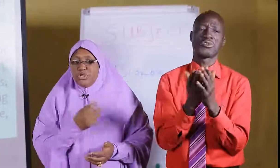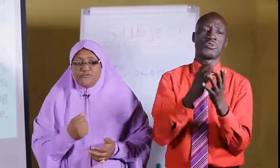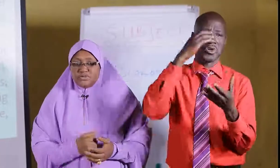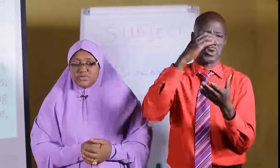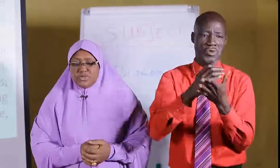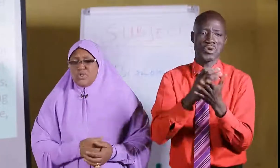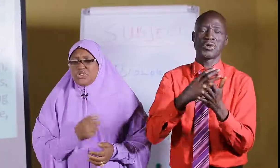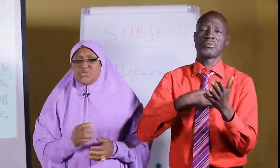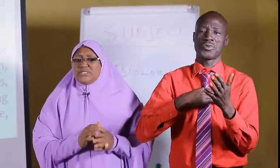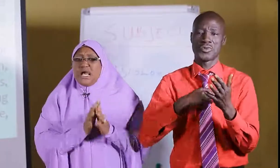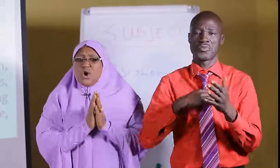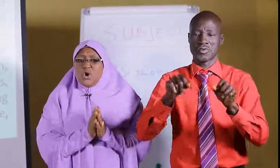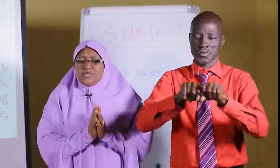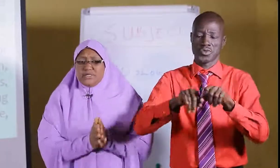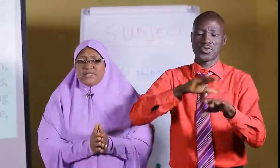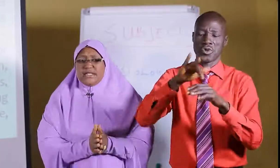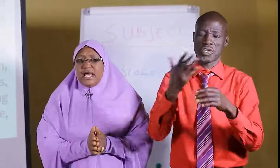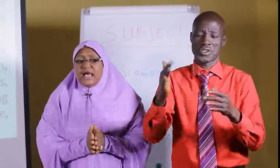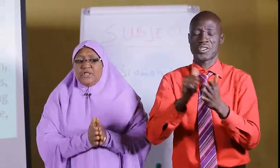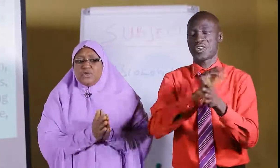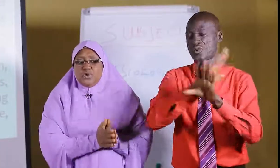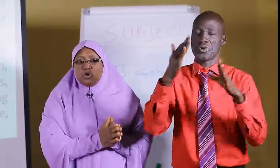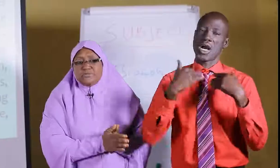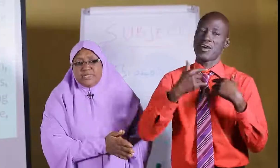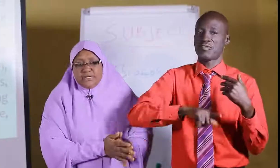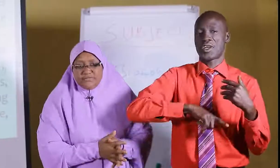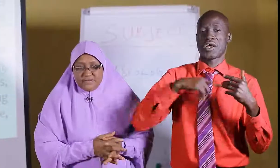your uniforms, your shoes. These are all things that are